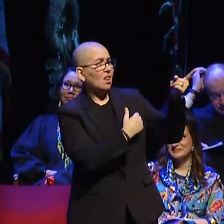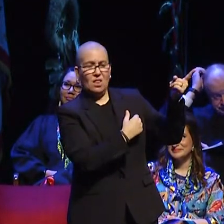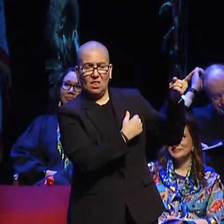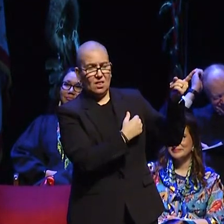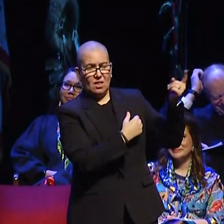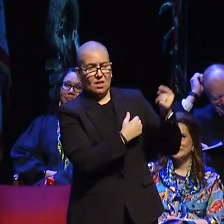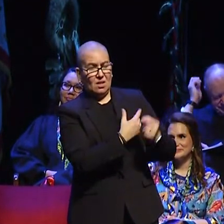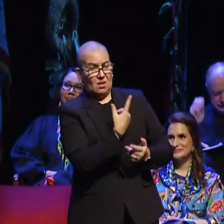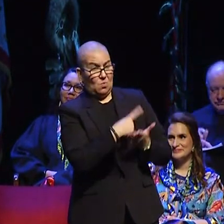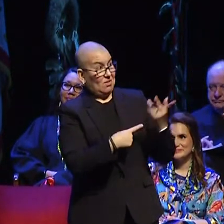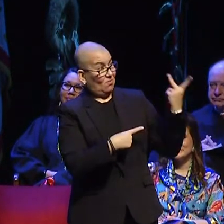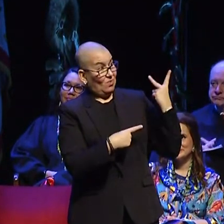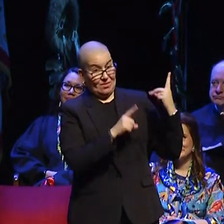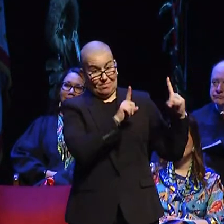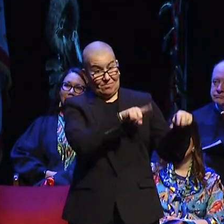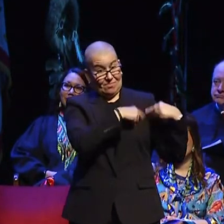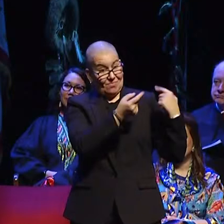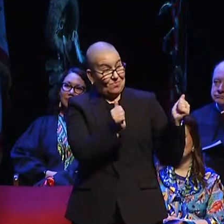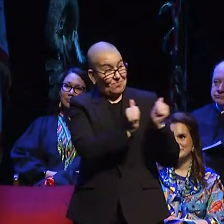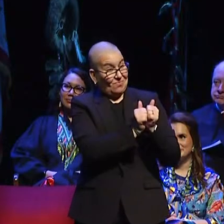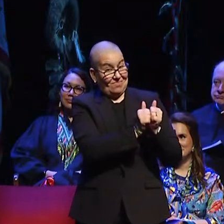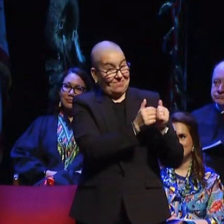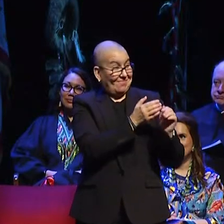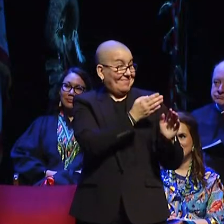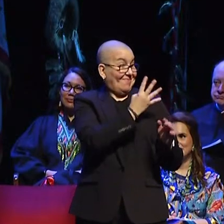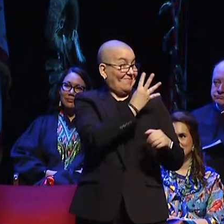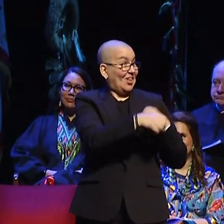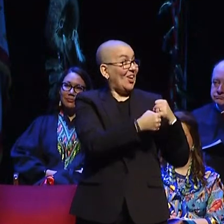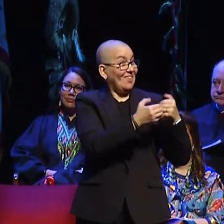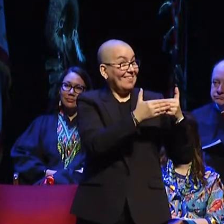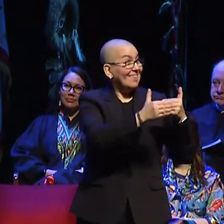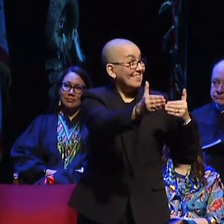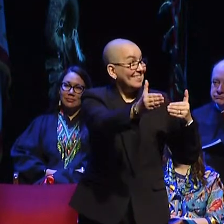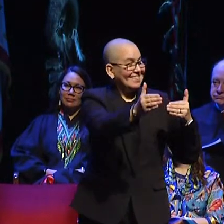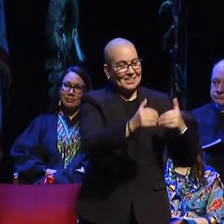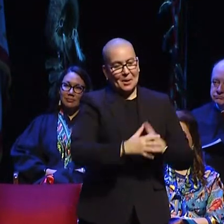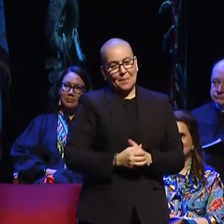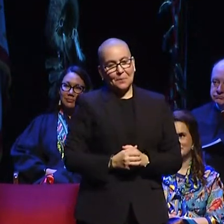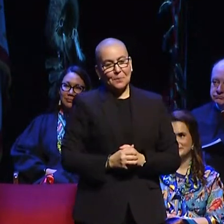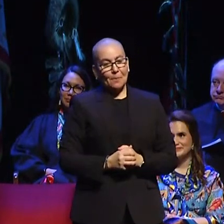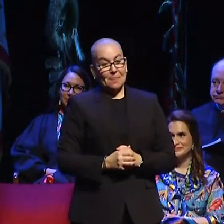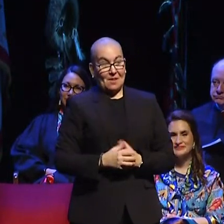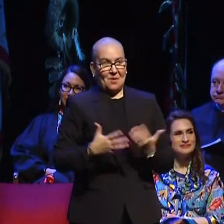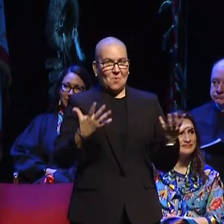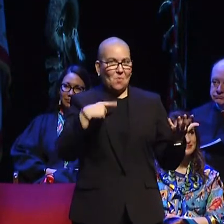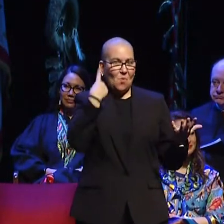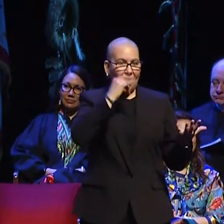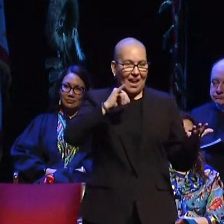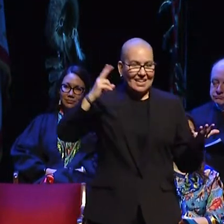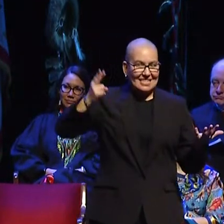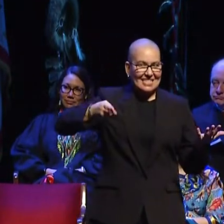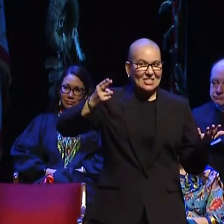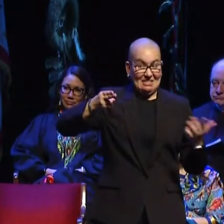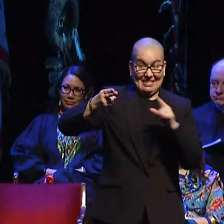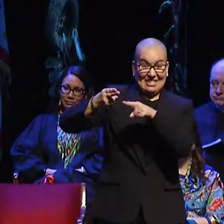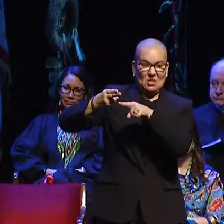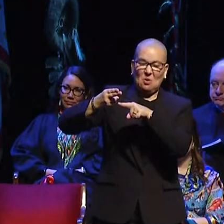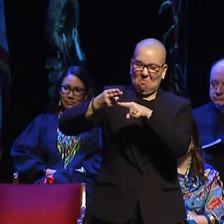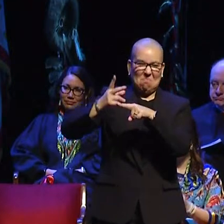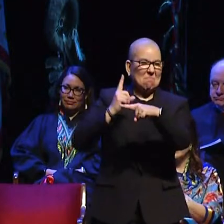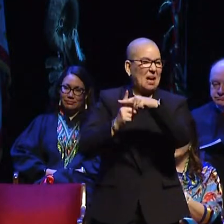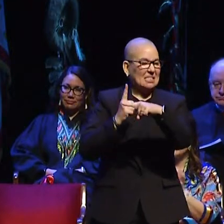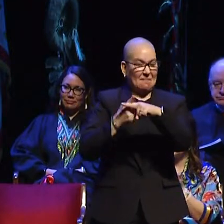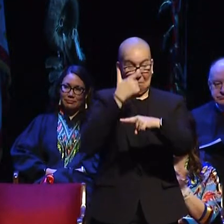together. But I can tell you this, history will look favorably on the work of you, Madam Speaker. Thank